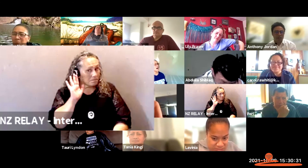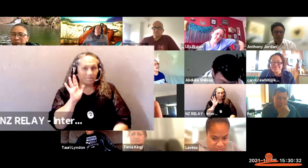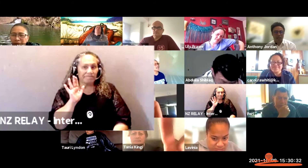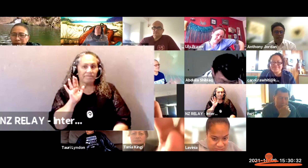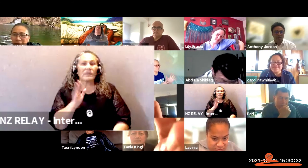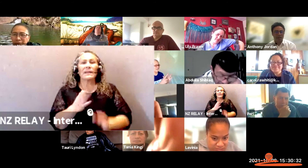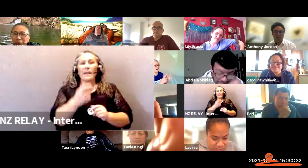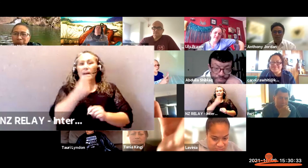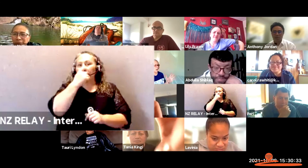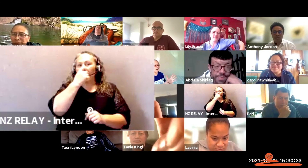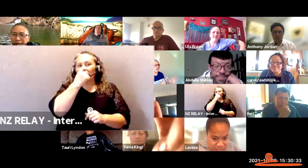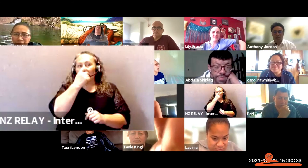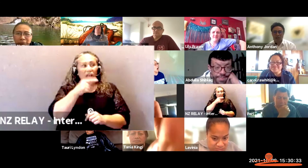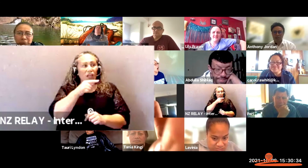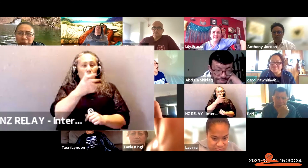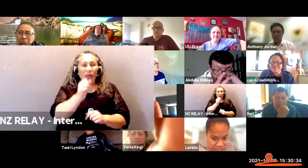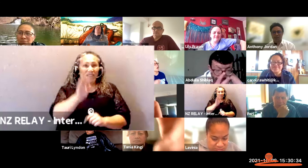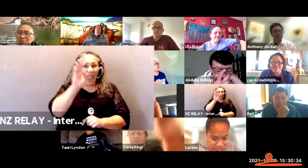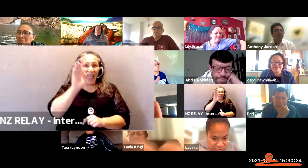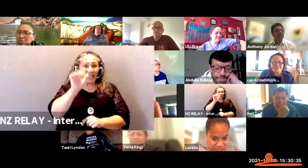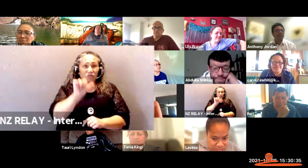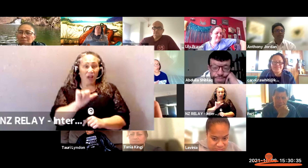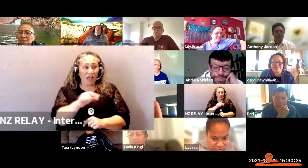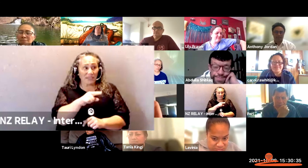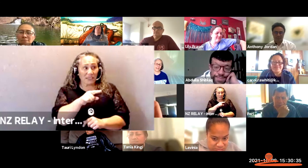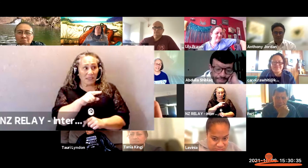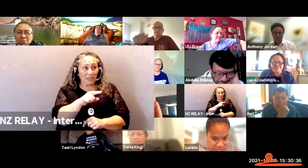Milton's got his hand up. I think he's been waiting a while as well.